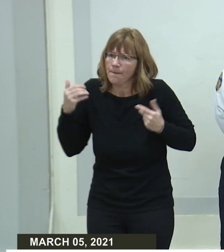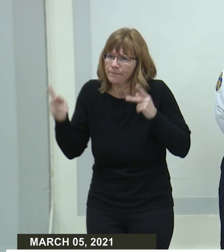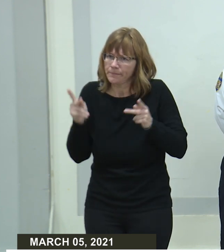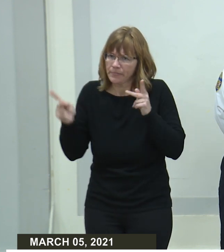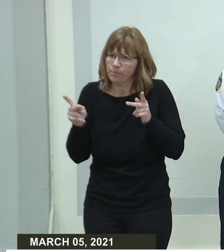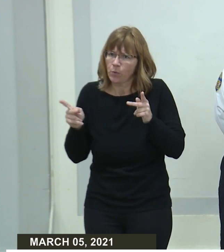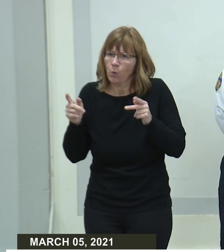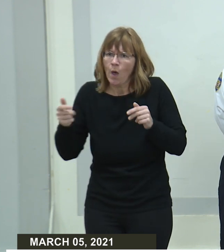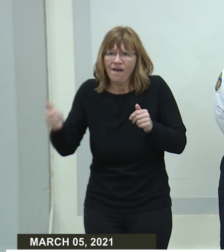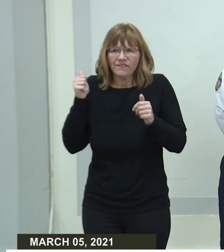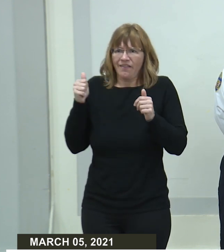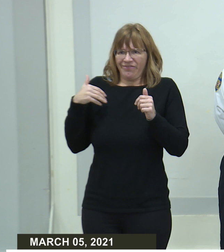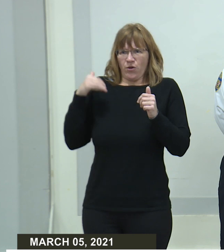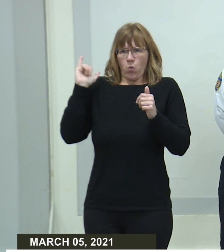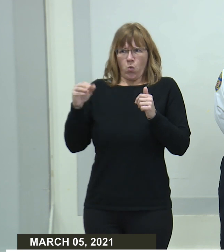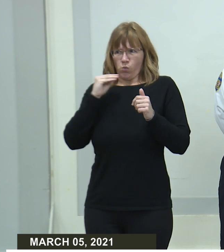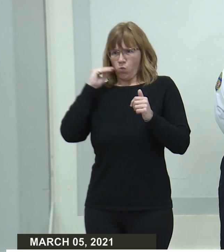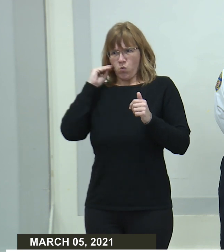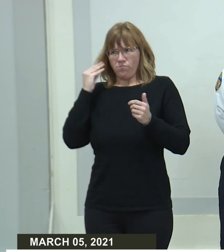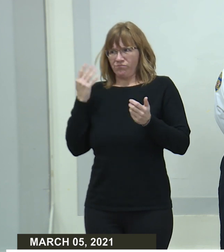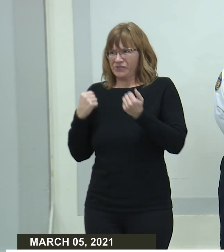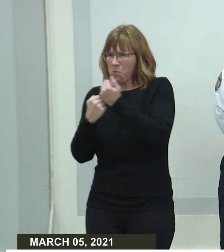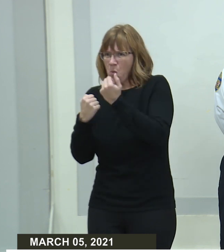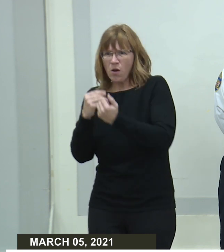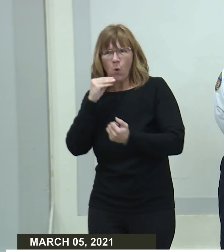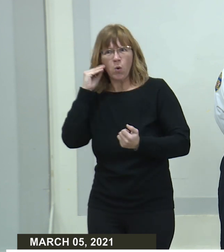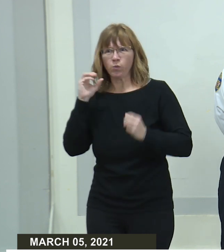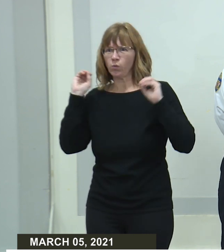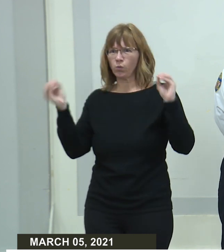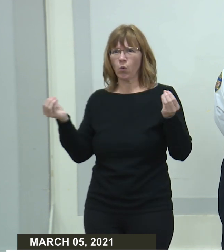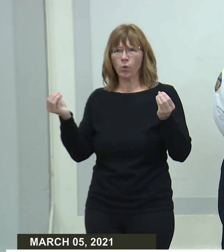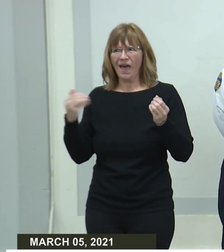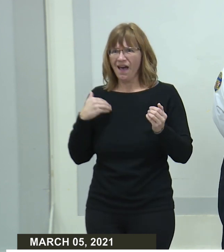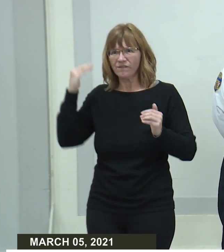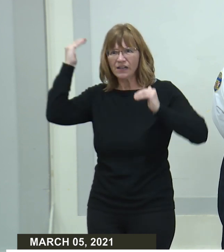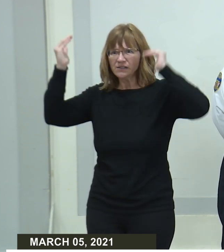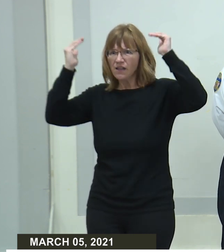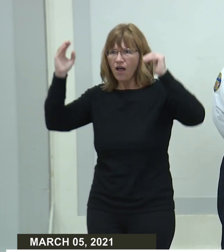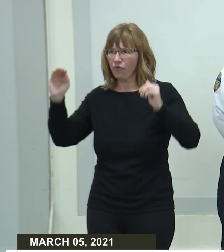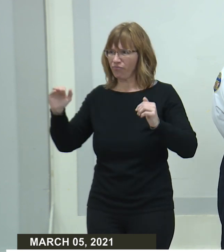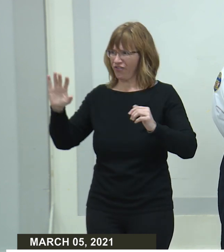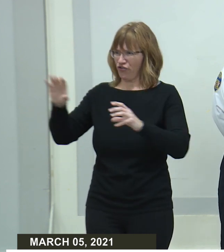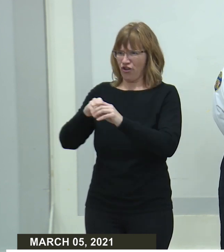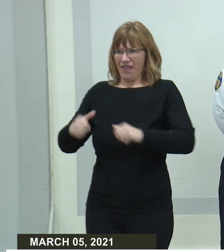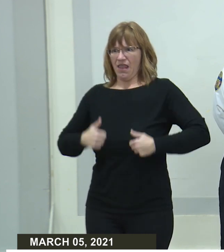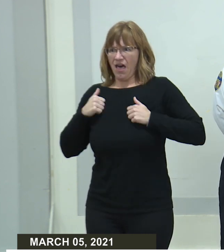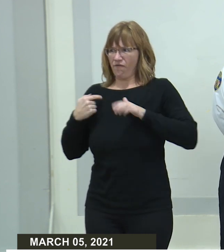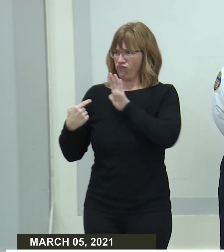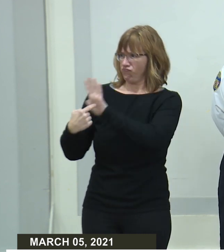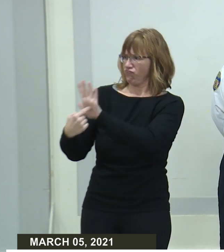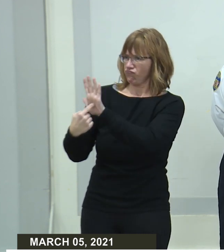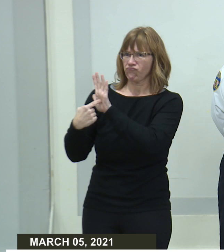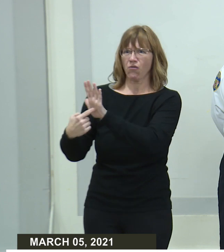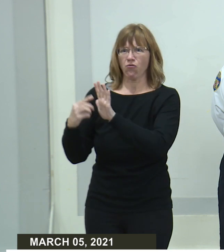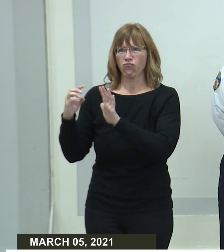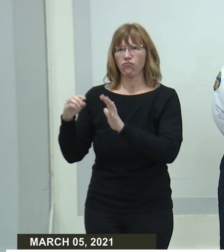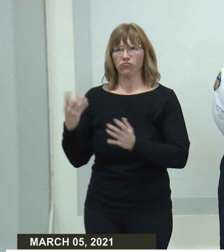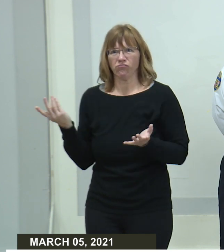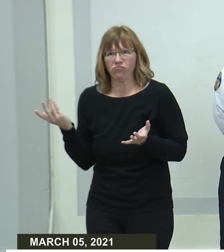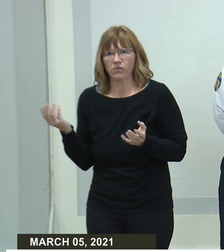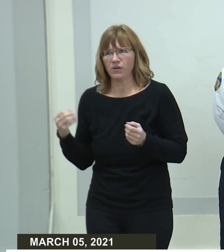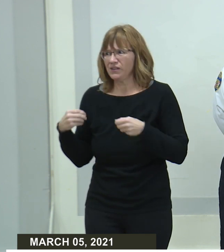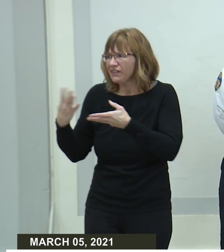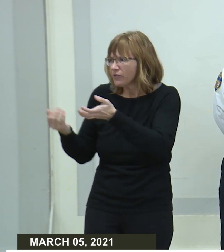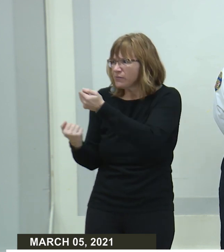home. They're not going to have an adult in their life. Some of the young people that I've mentored over the years, myself, my friends, the other